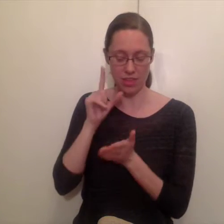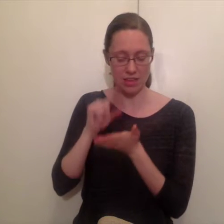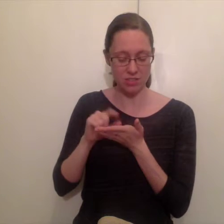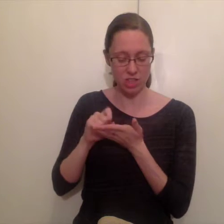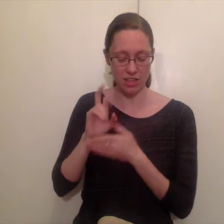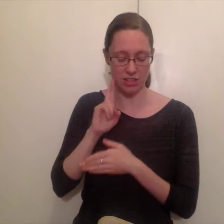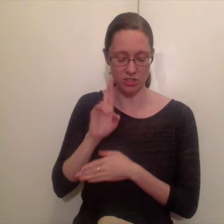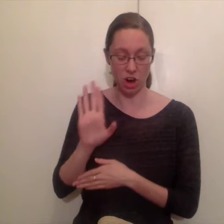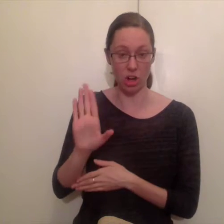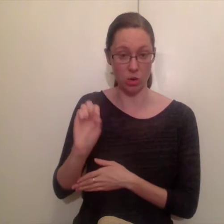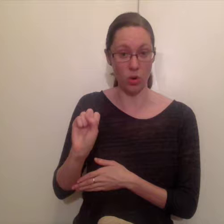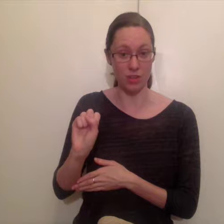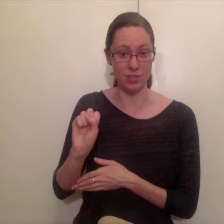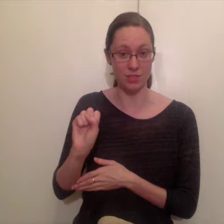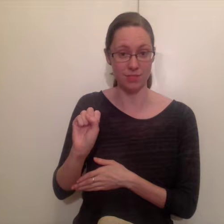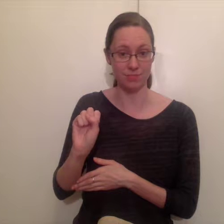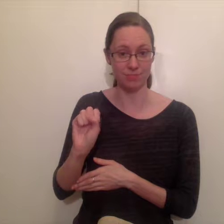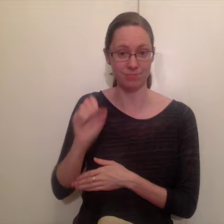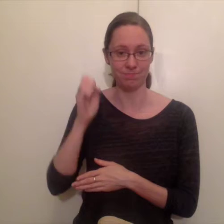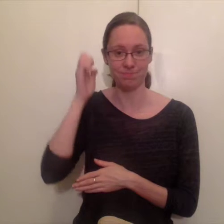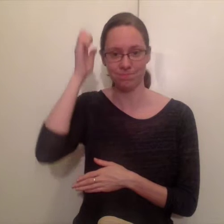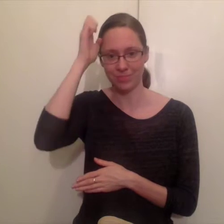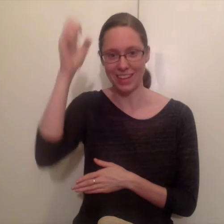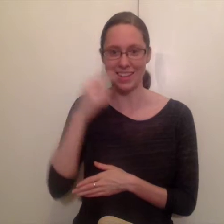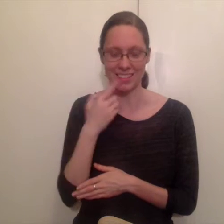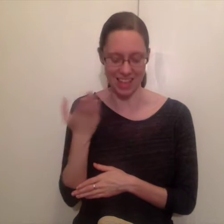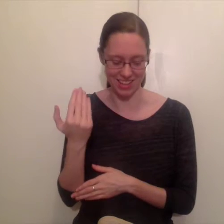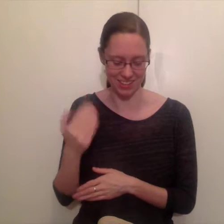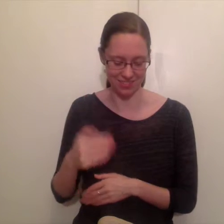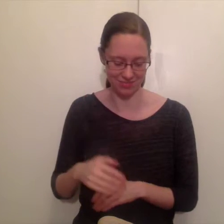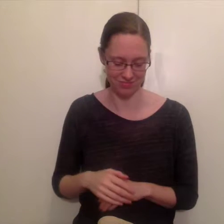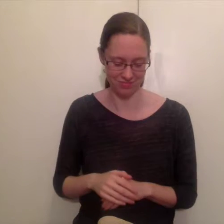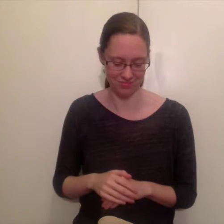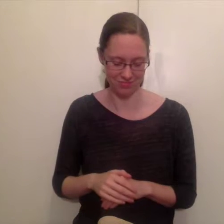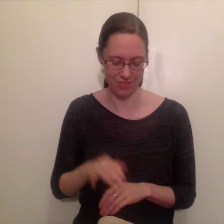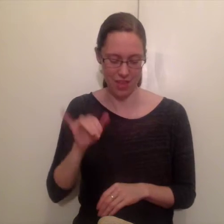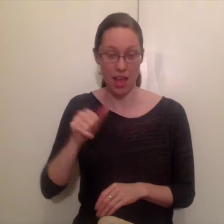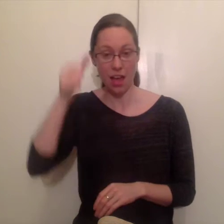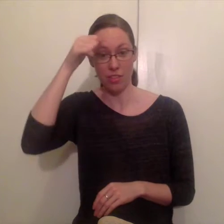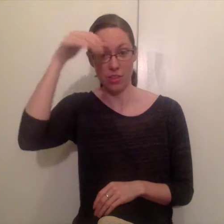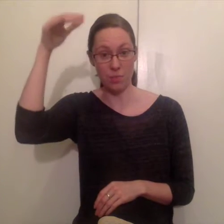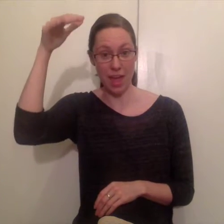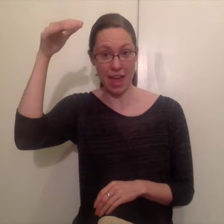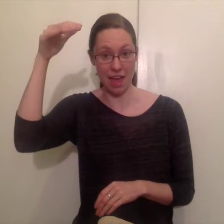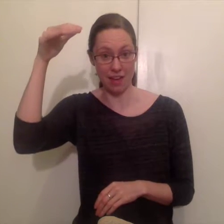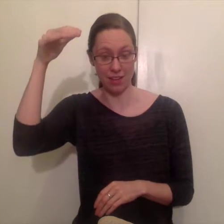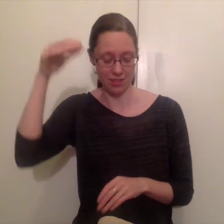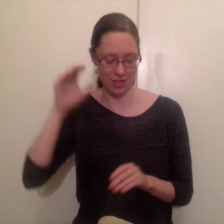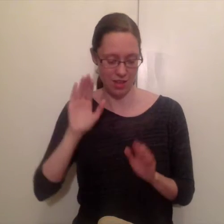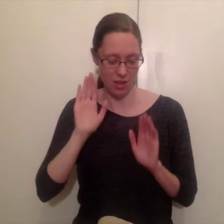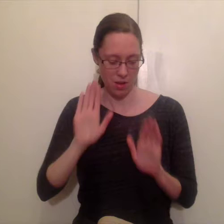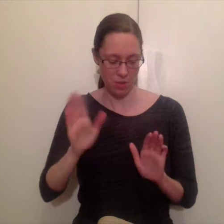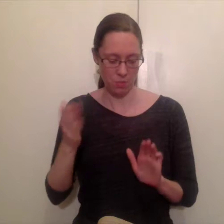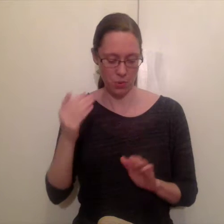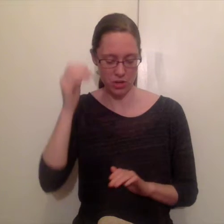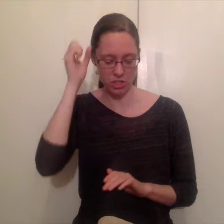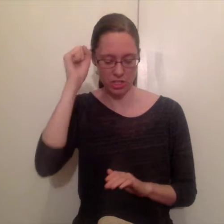"These chickens are yours," he said. The man pushed